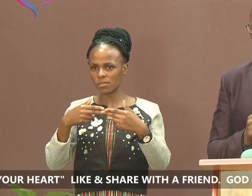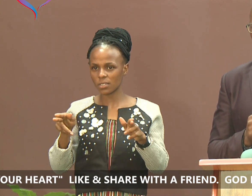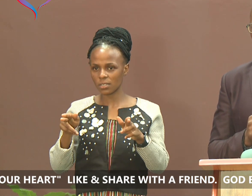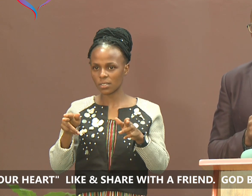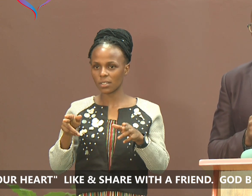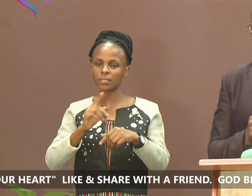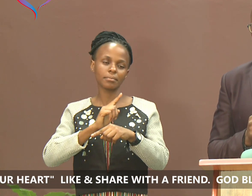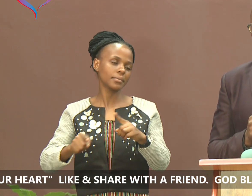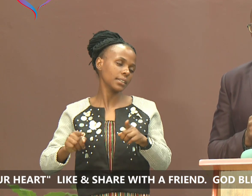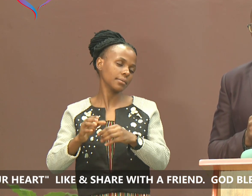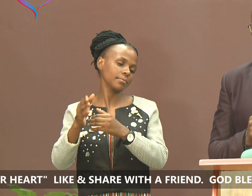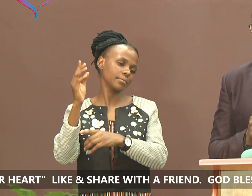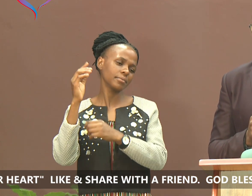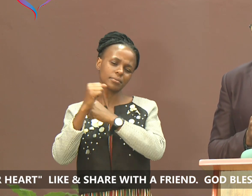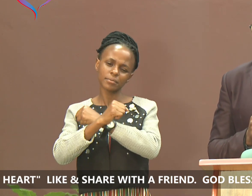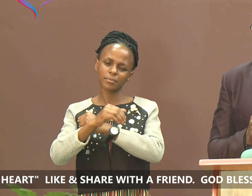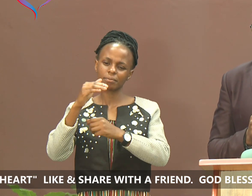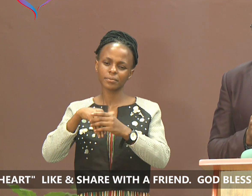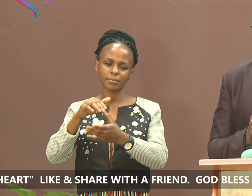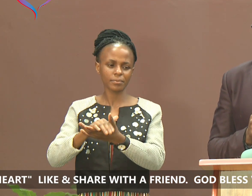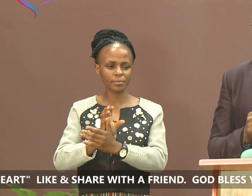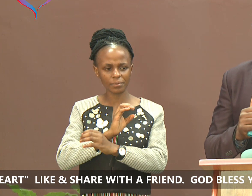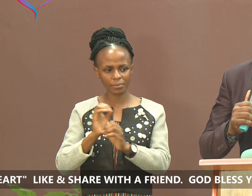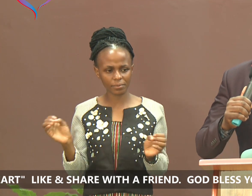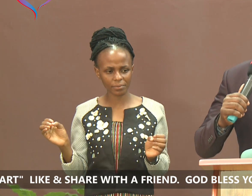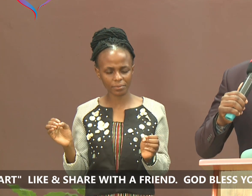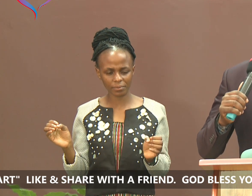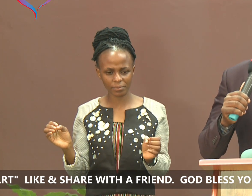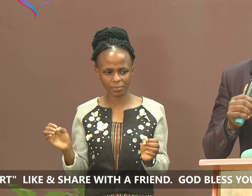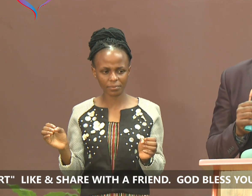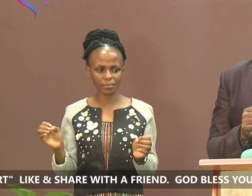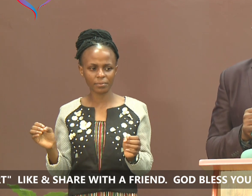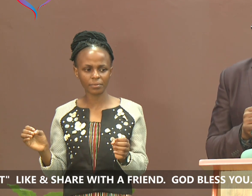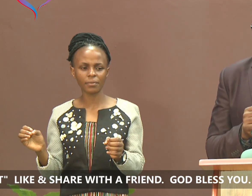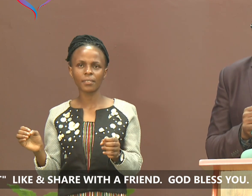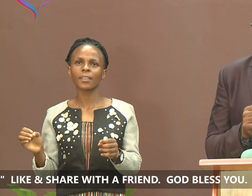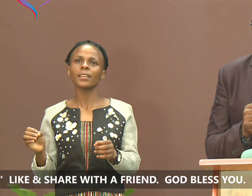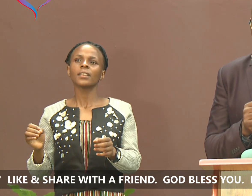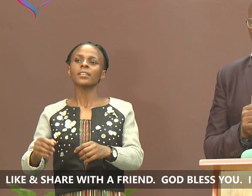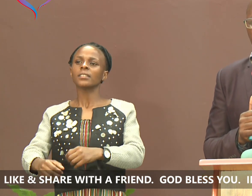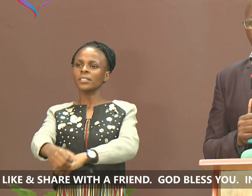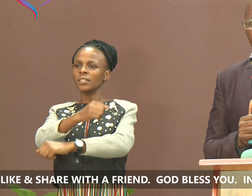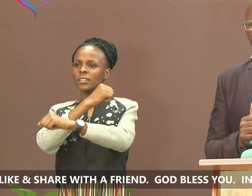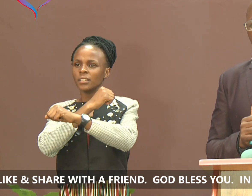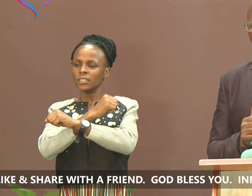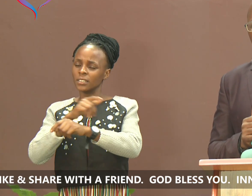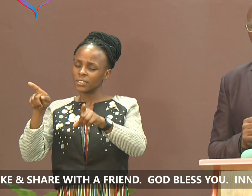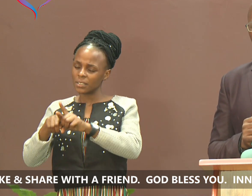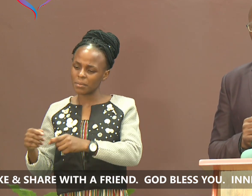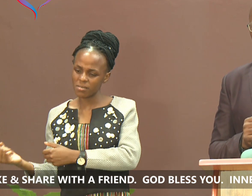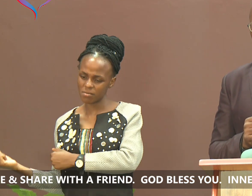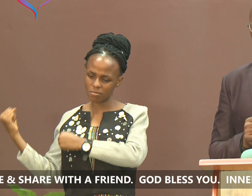webali ku gate naye nga tete wali bukuumi bumala. Security is like the blanket of our marriage.